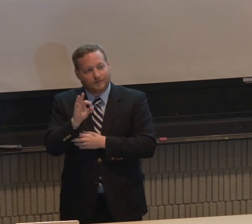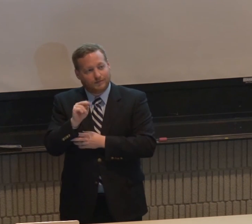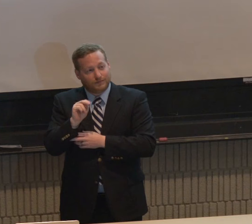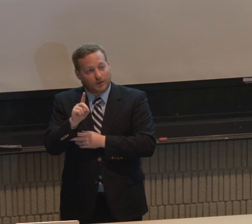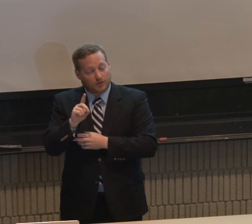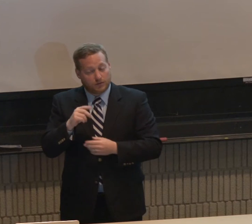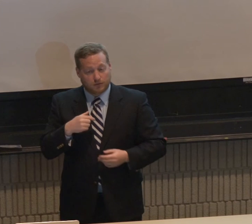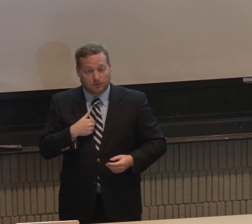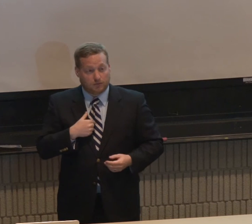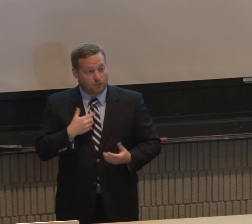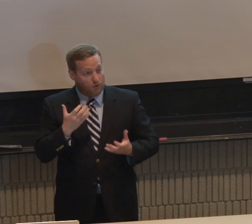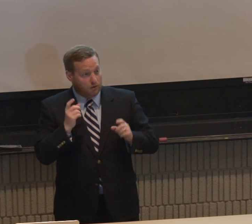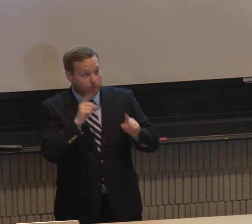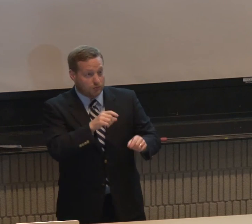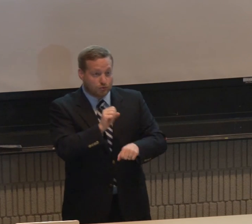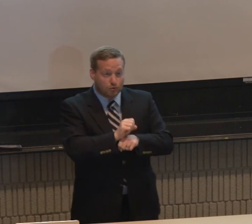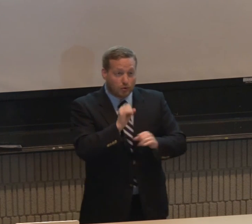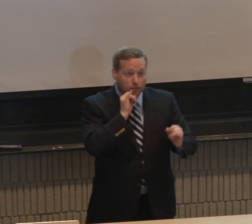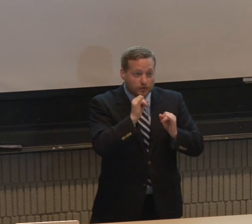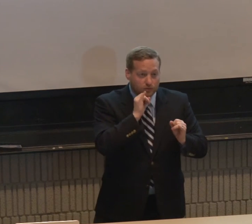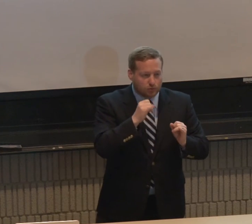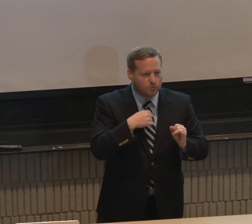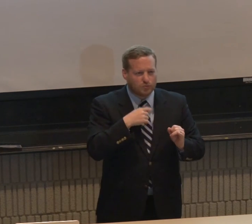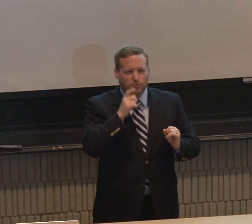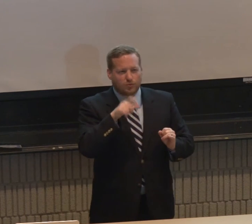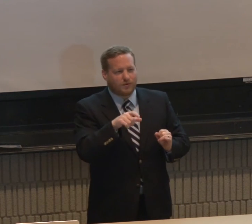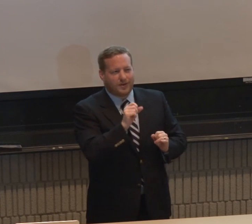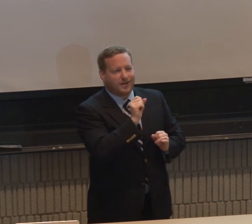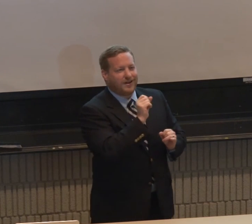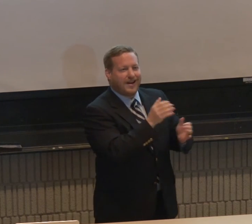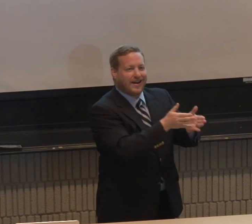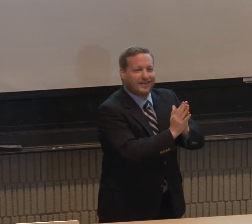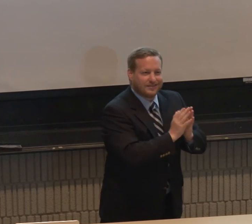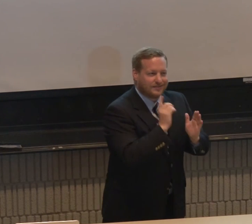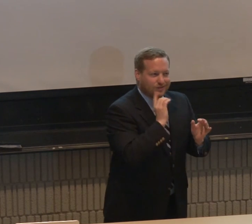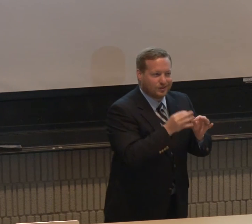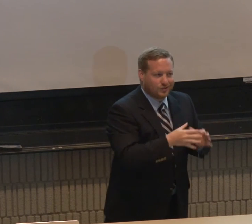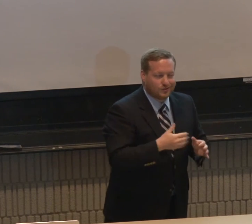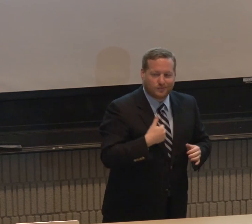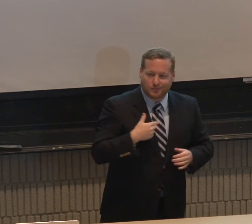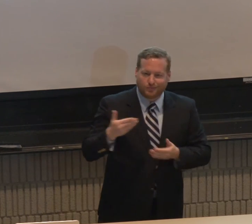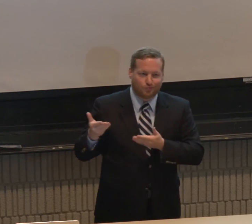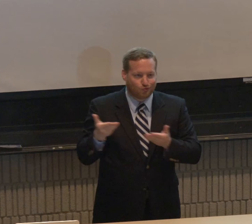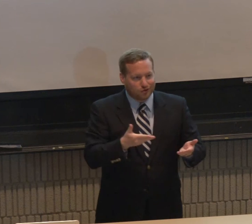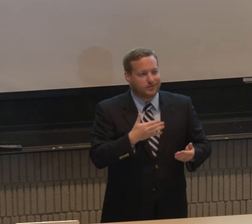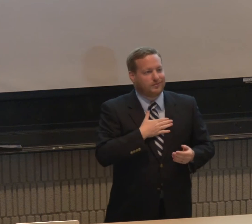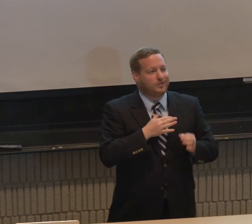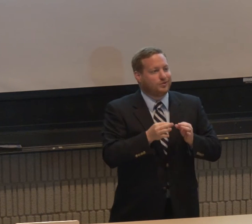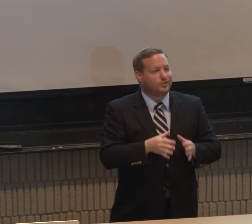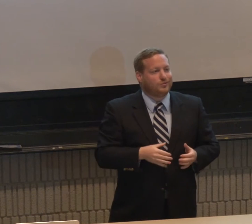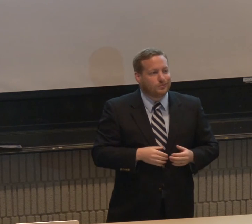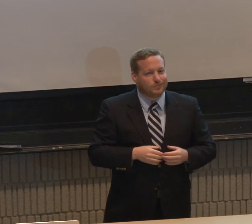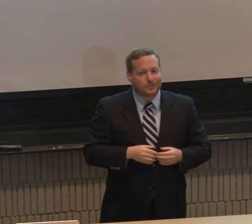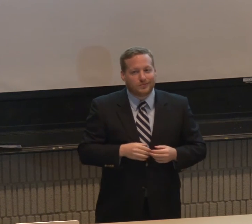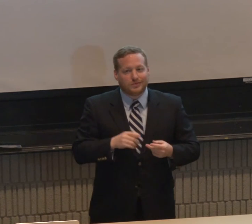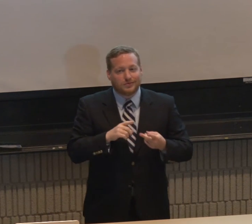to maybe have a separate fund. If you go for a job interview, you don't have to request an interpreter. I'll bring my